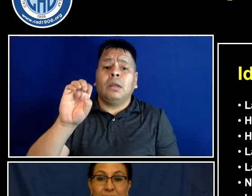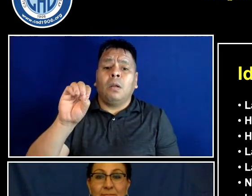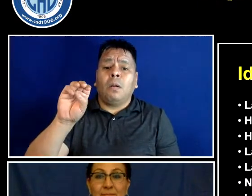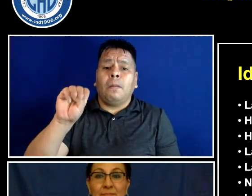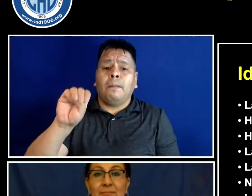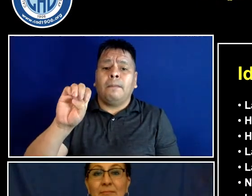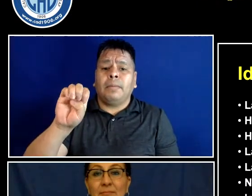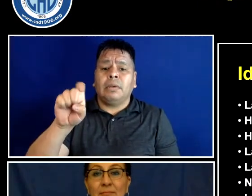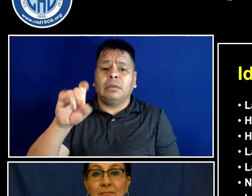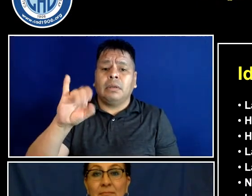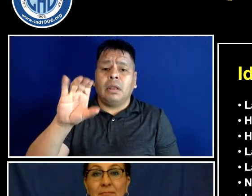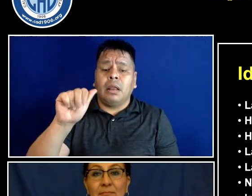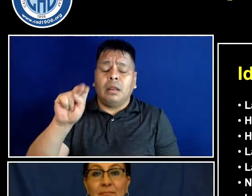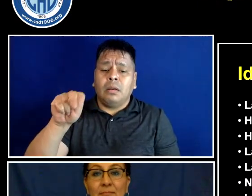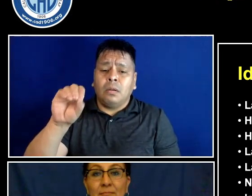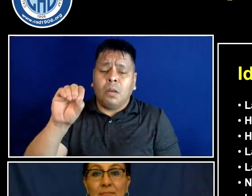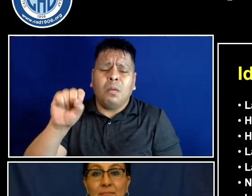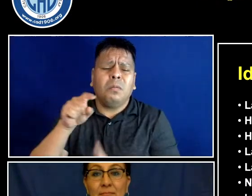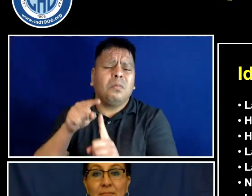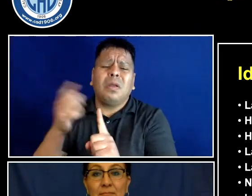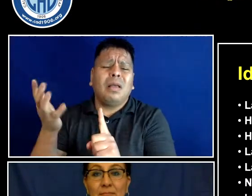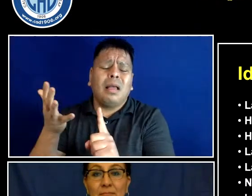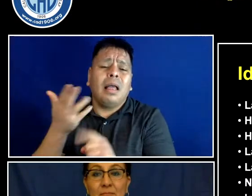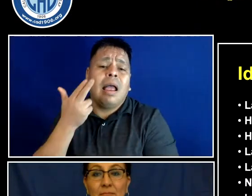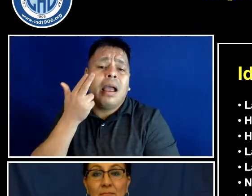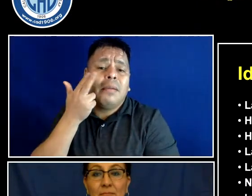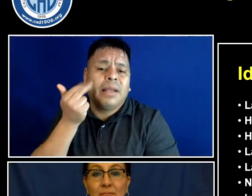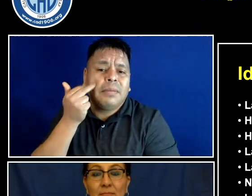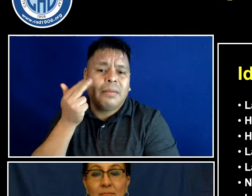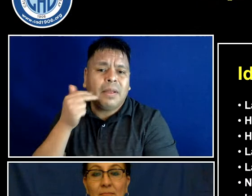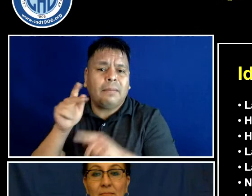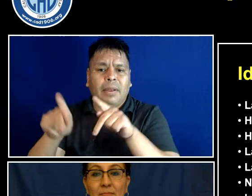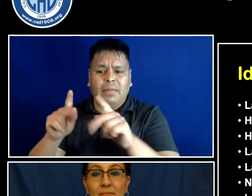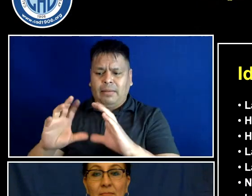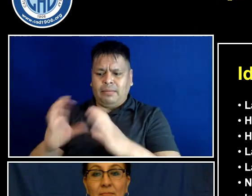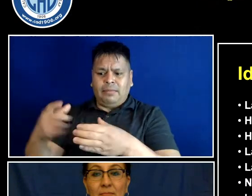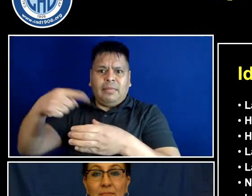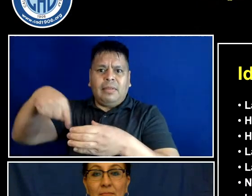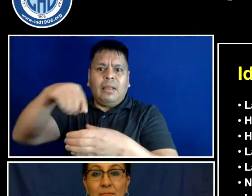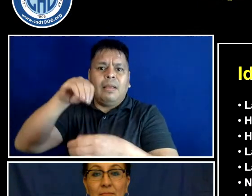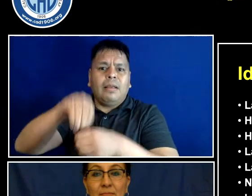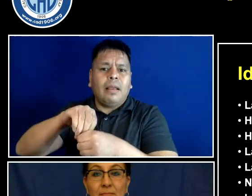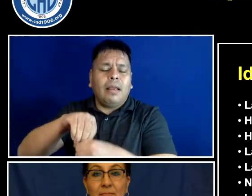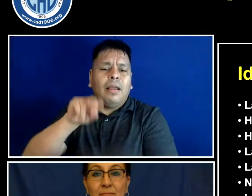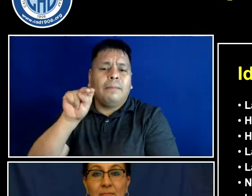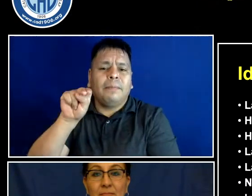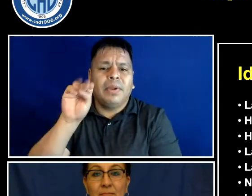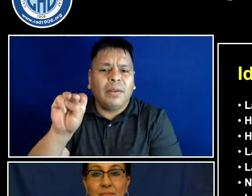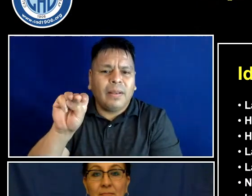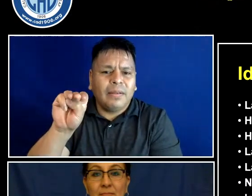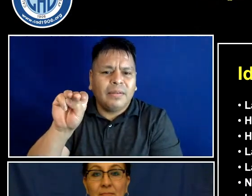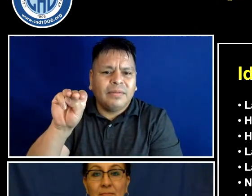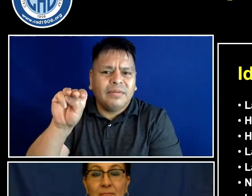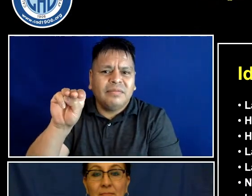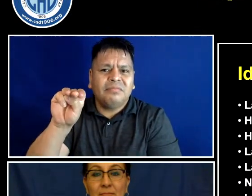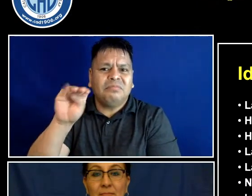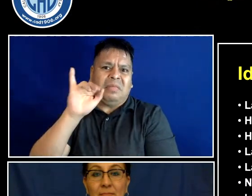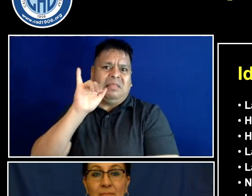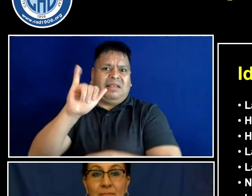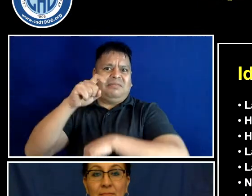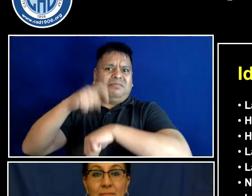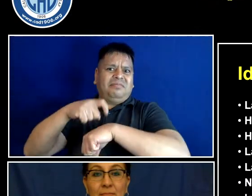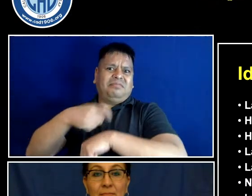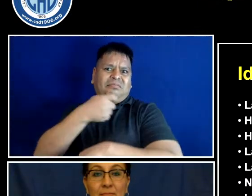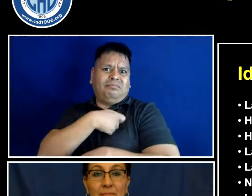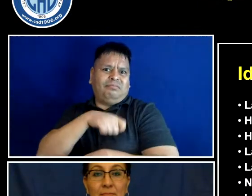that were used in New Spain. One of those is Neo-Mexicanos, and this term is used